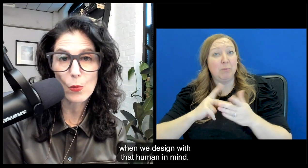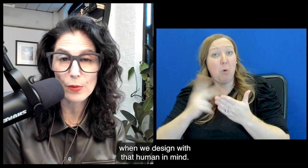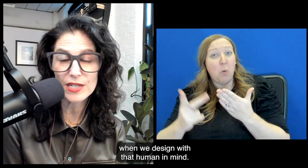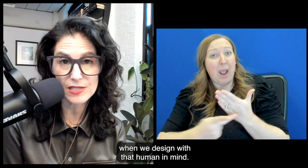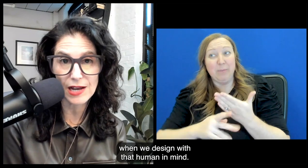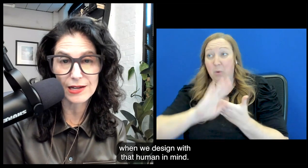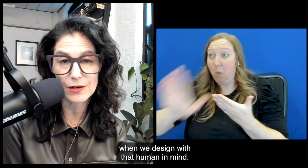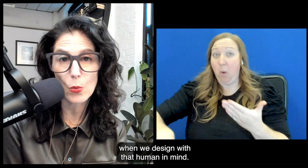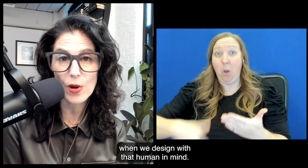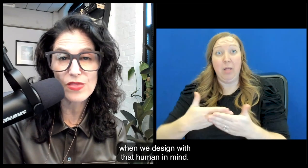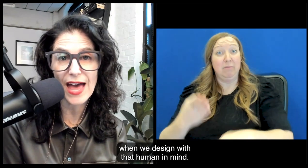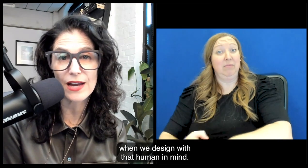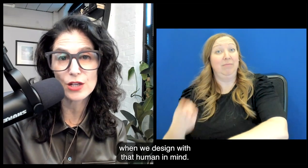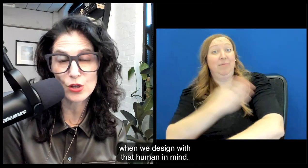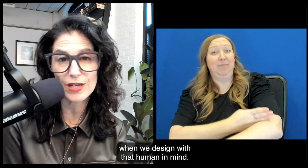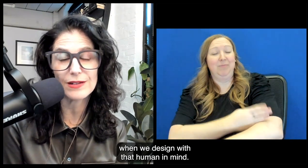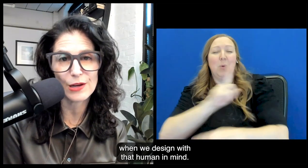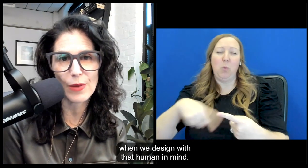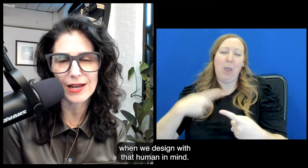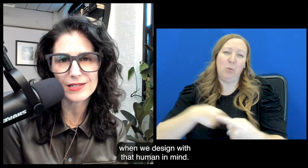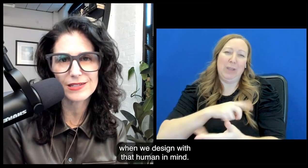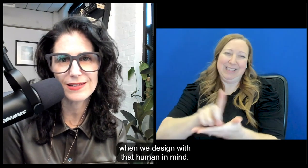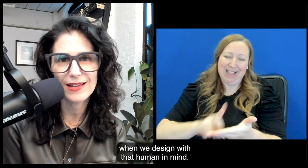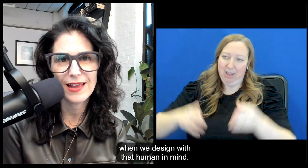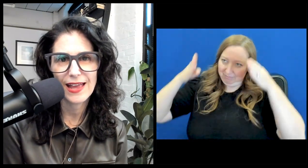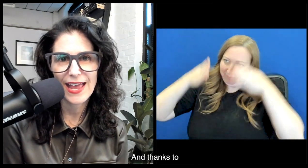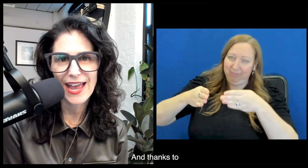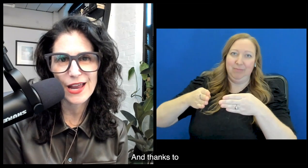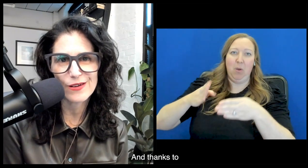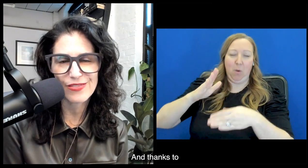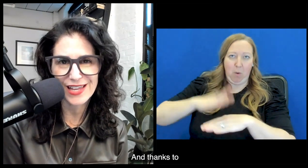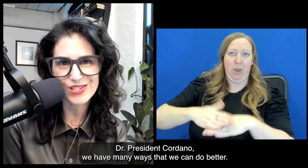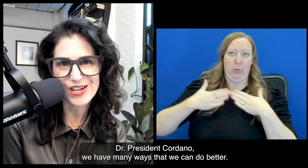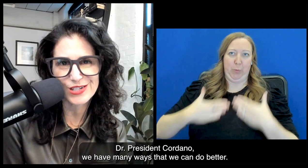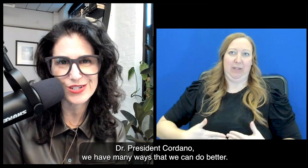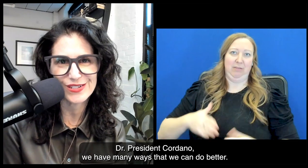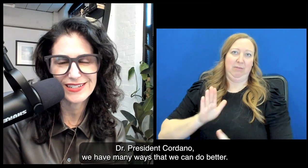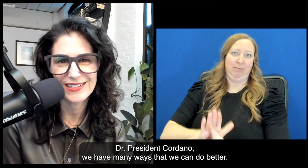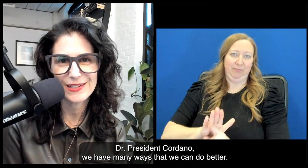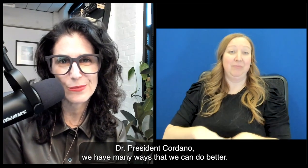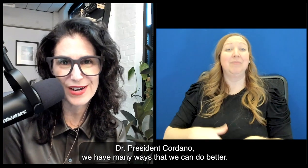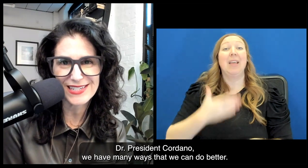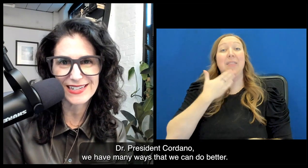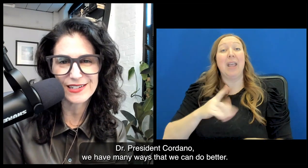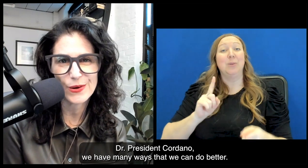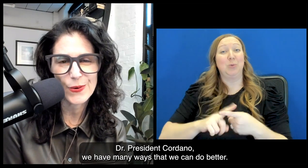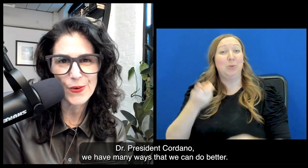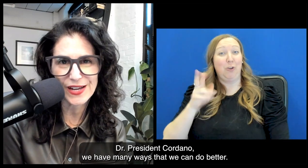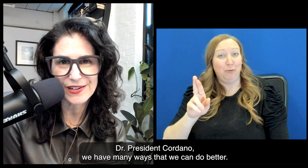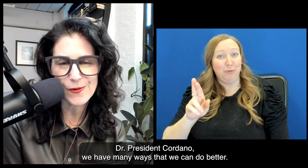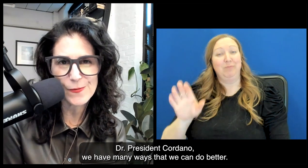better when we design with that human in mind. And thanks to Dr. President